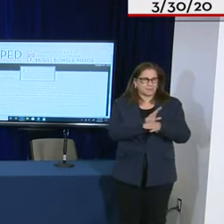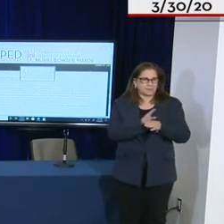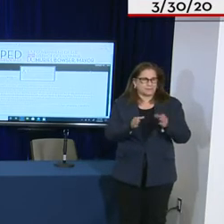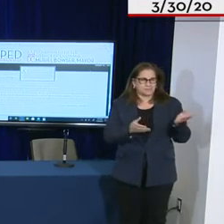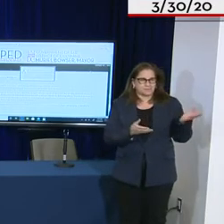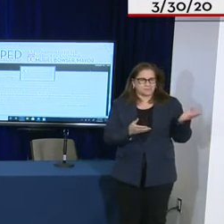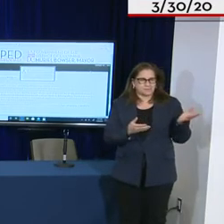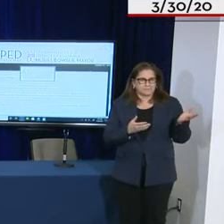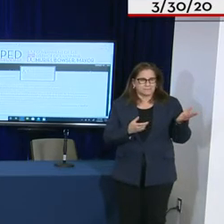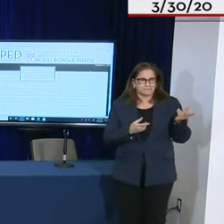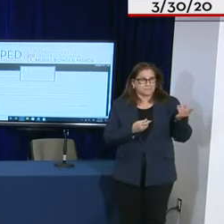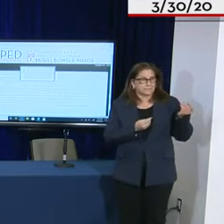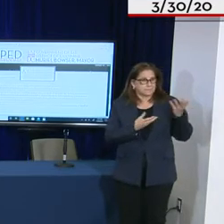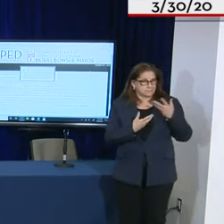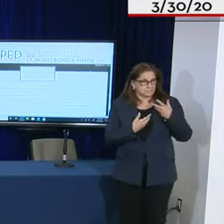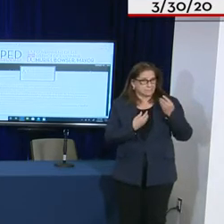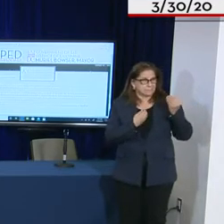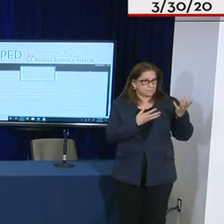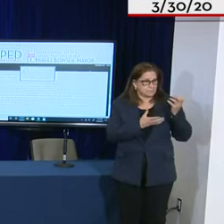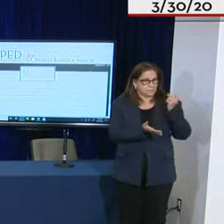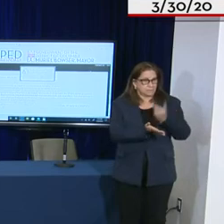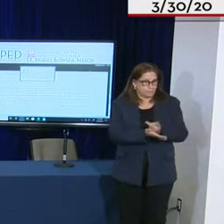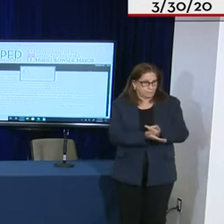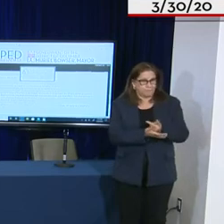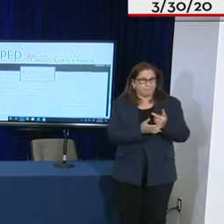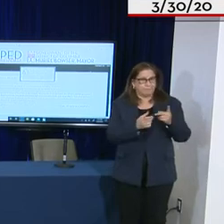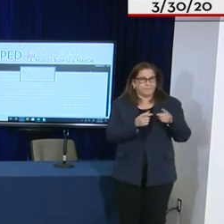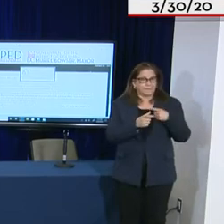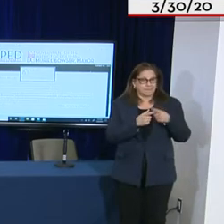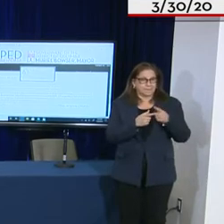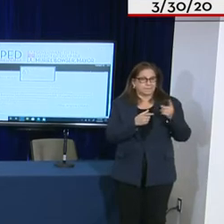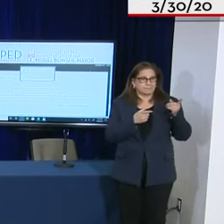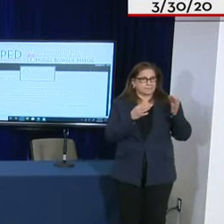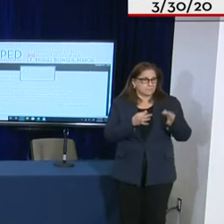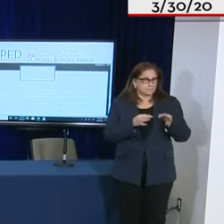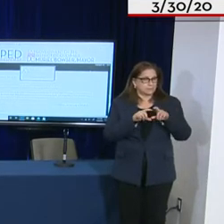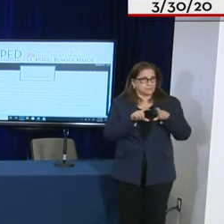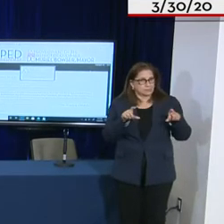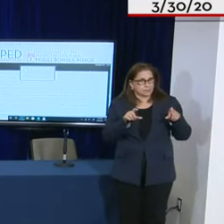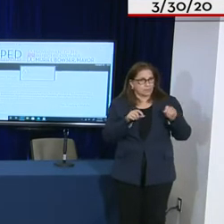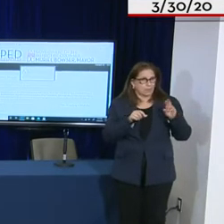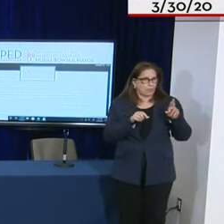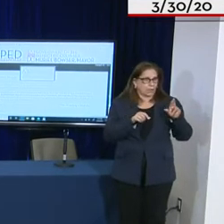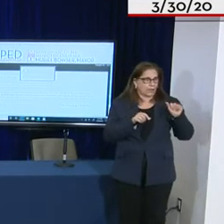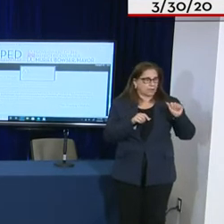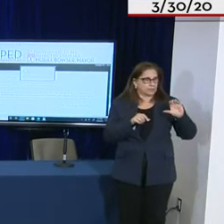of award. They'll be able to get it as a check or an ACH. It's up to them.